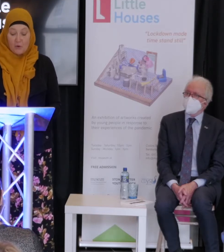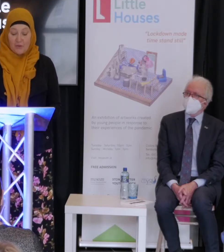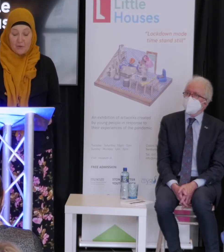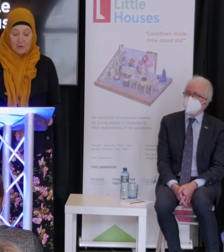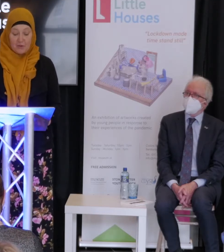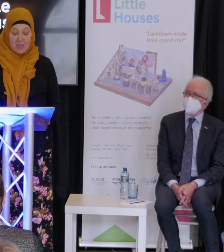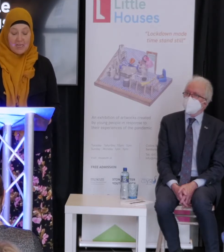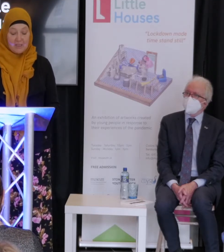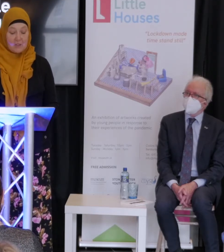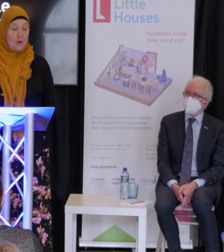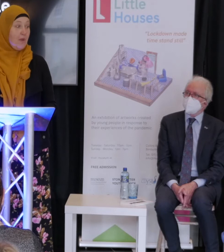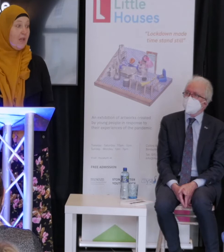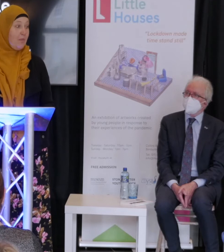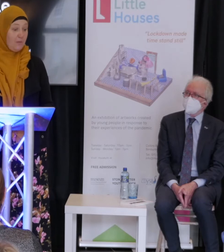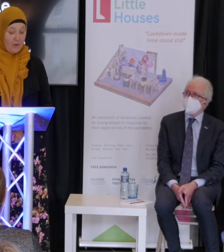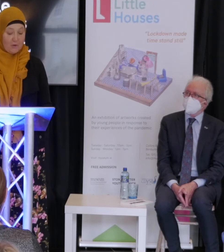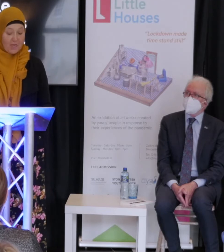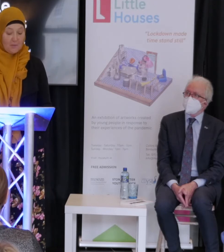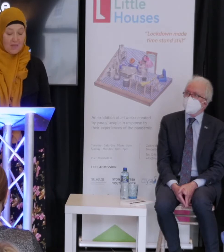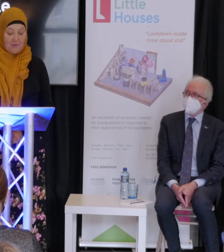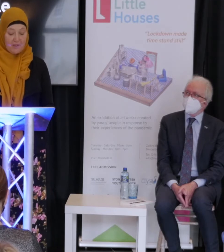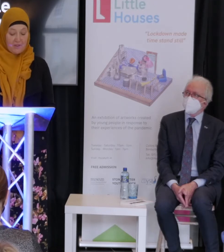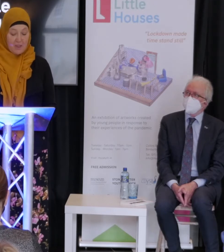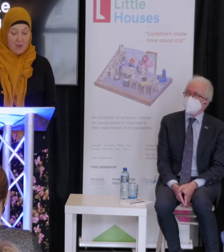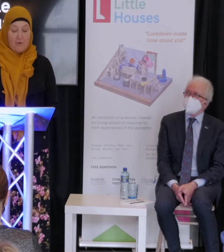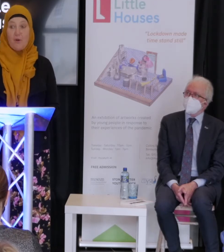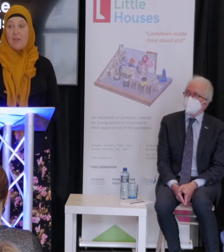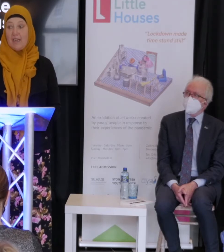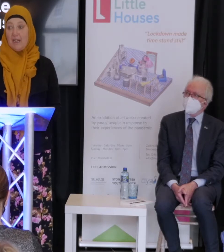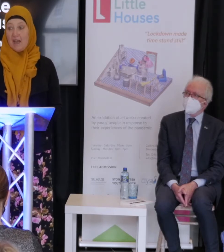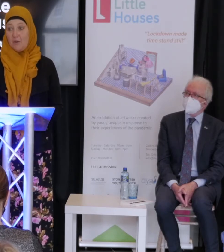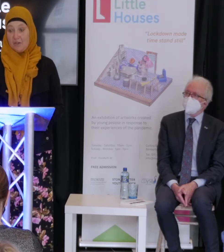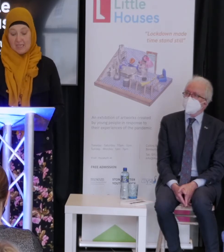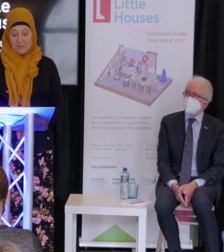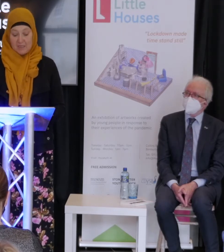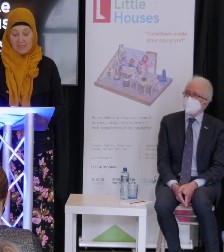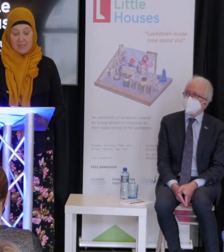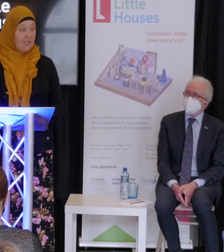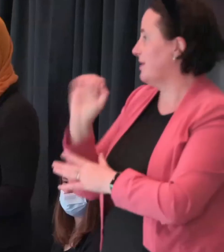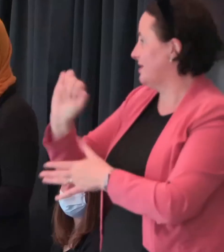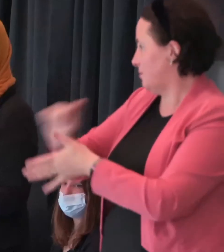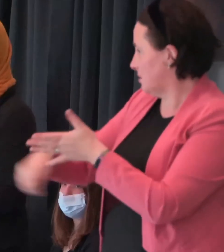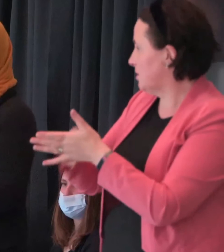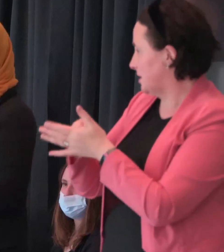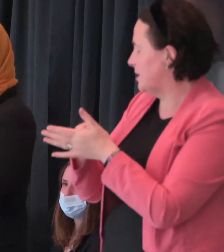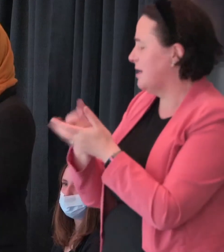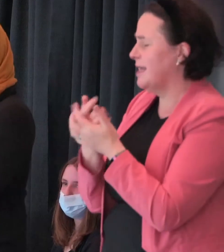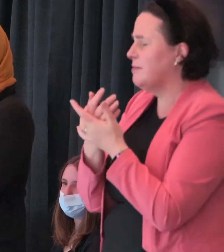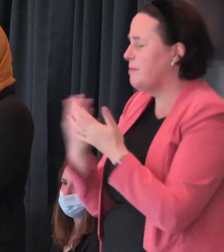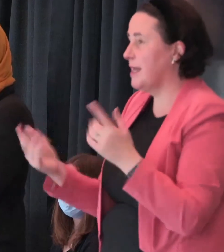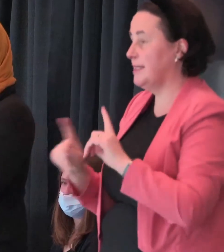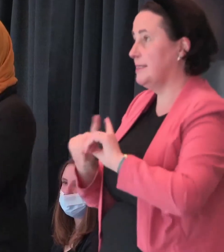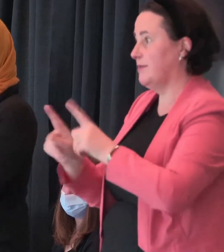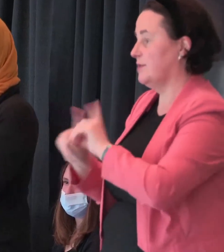just wonderful to see that so many people already benefit from the Little Houses exhibition in so many different